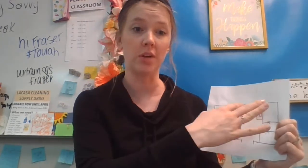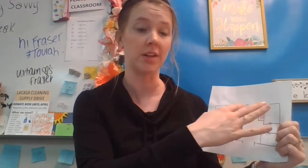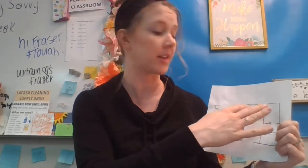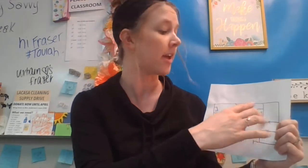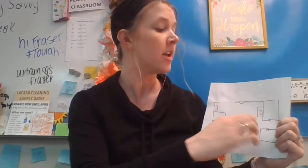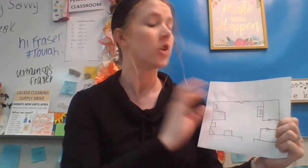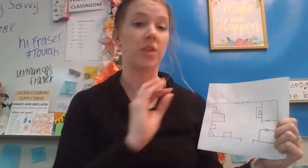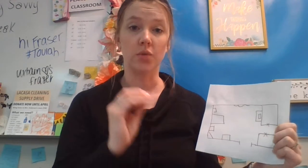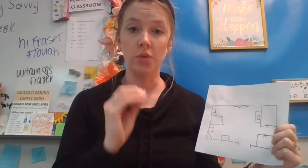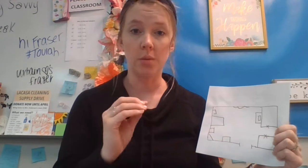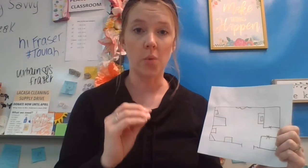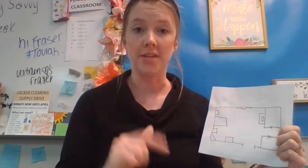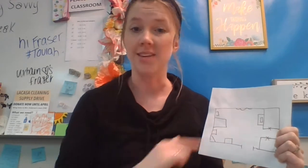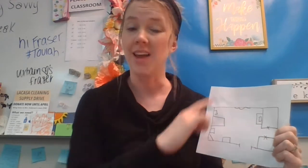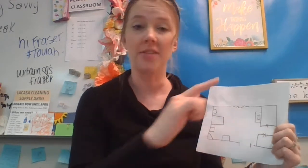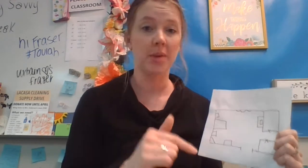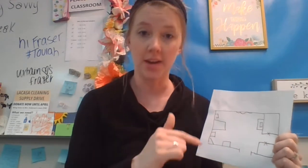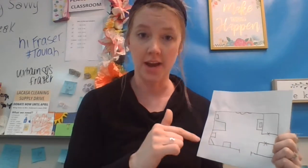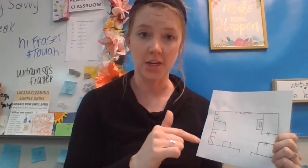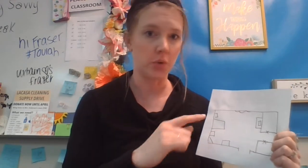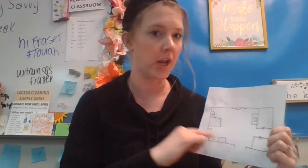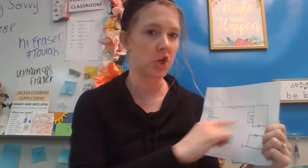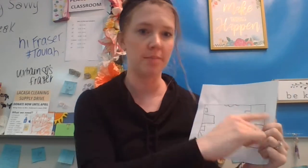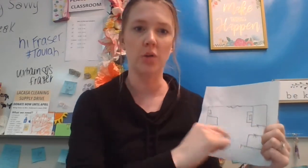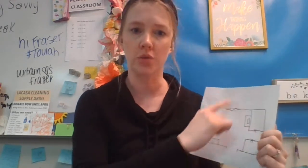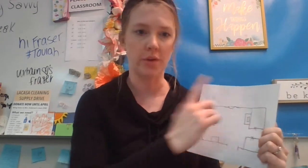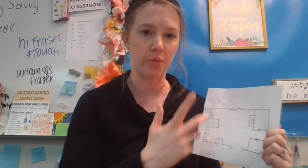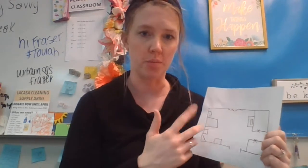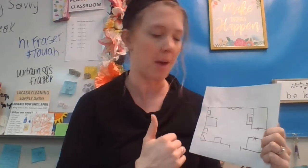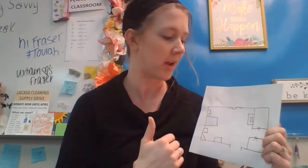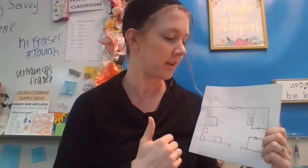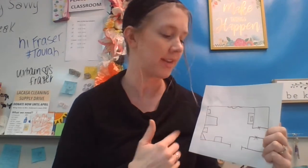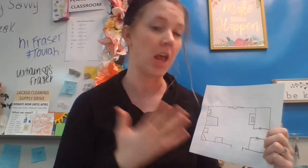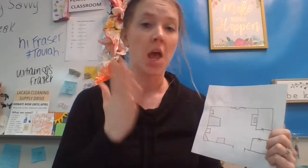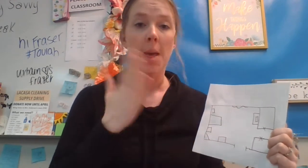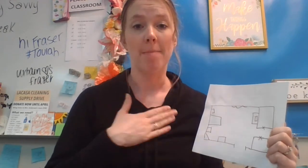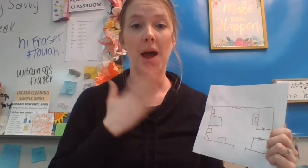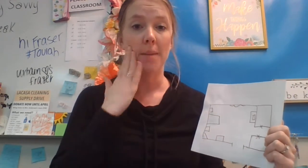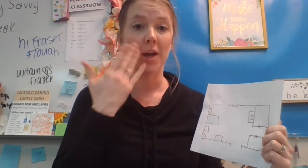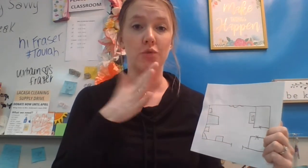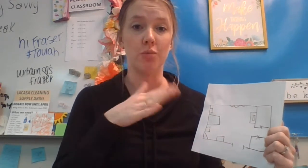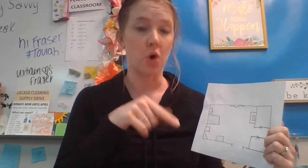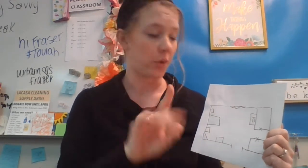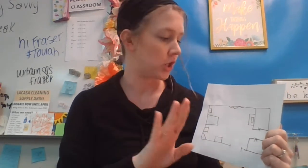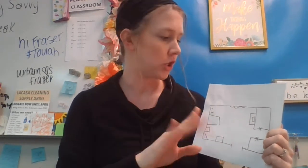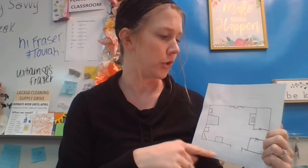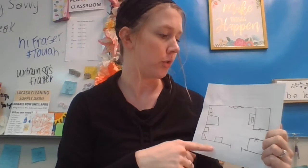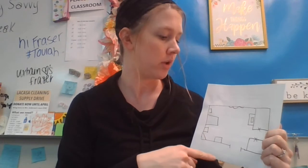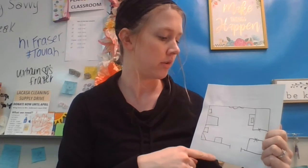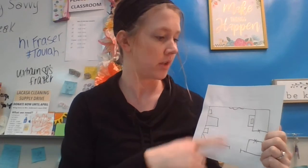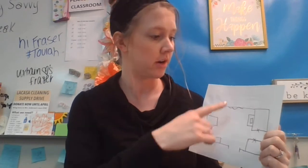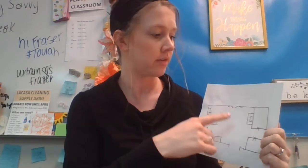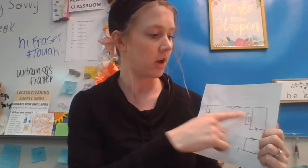along like that. So that's rule number 1. Things have to be connected. You can't just bounce around the room. I'm not going to say my bedroom, go into, there's a